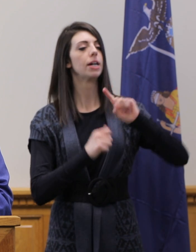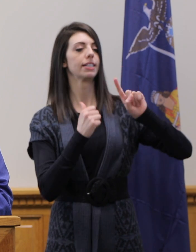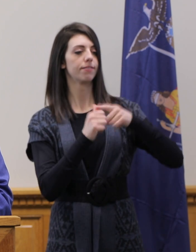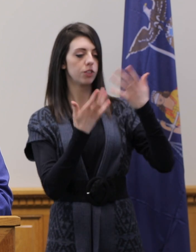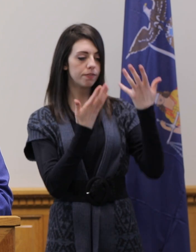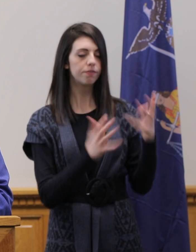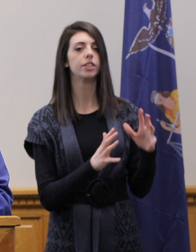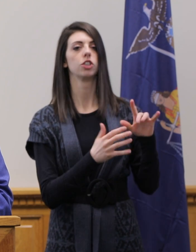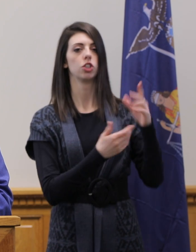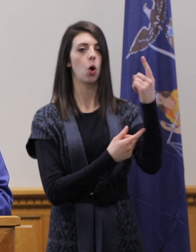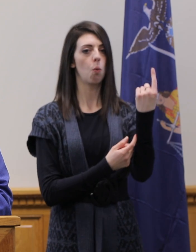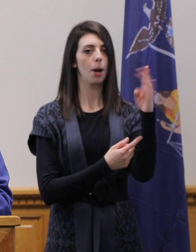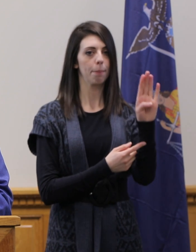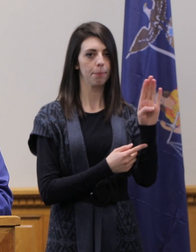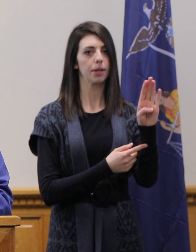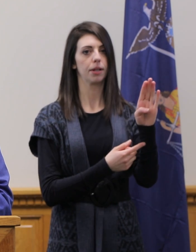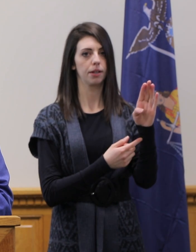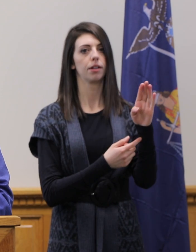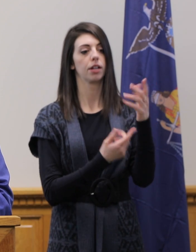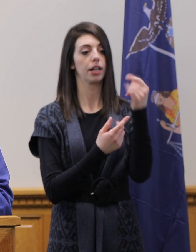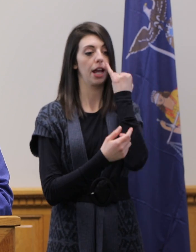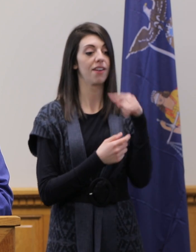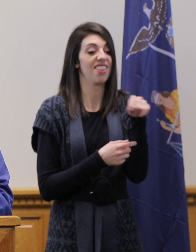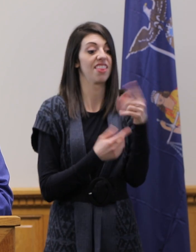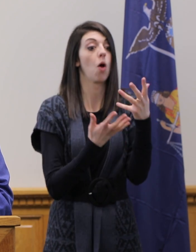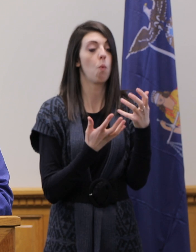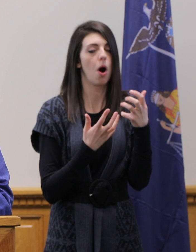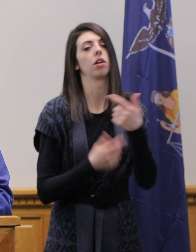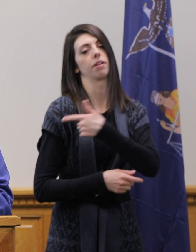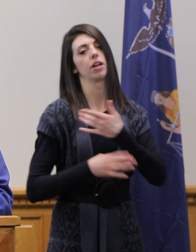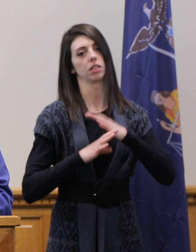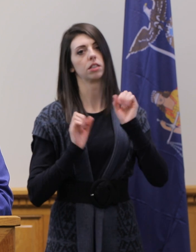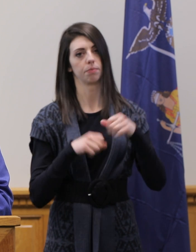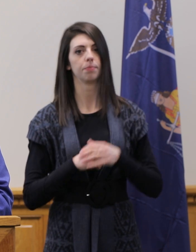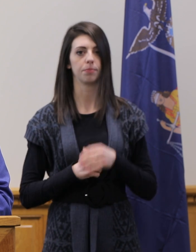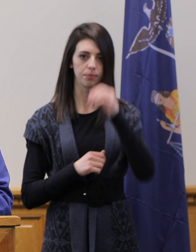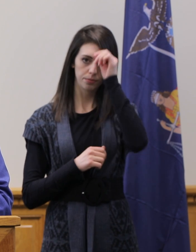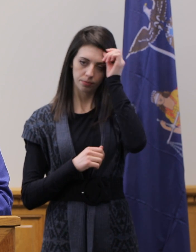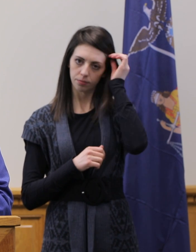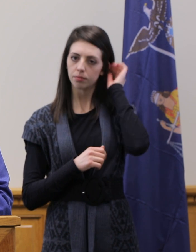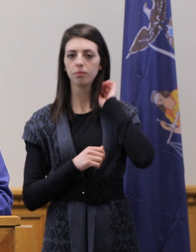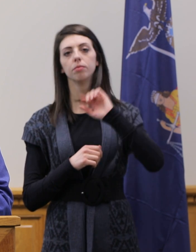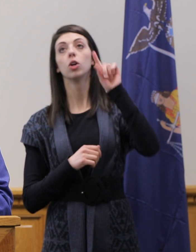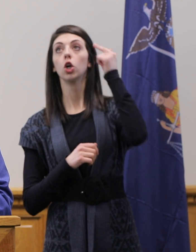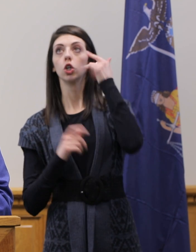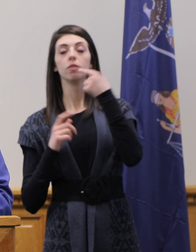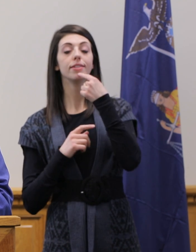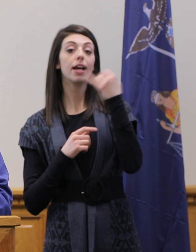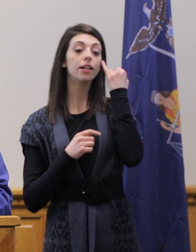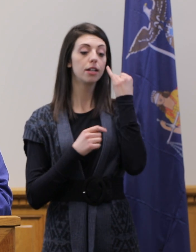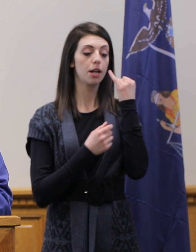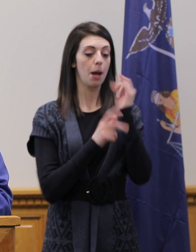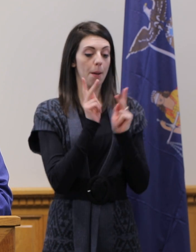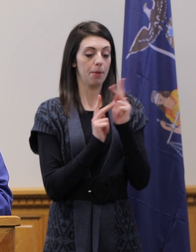1B population that wishes to be vaccinated. The governor has announced that people with certain pre-existing conditions